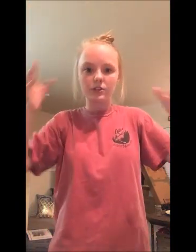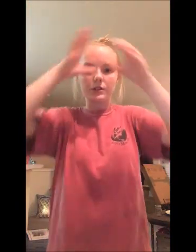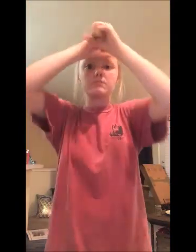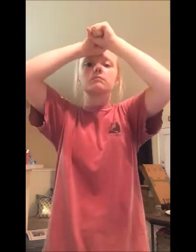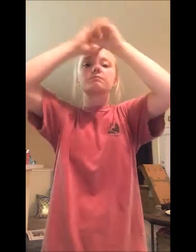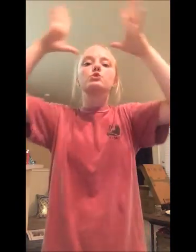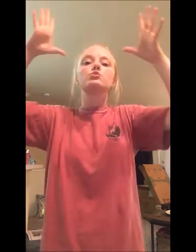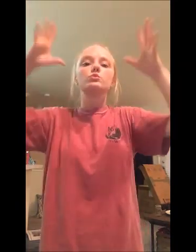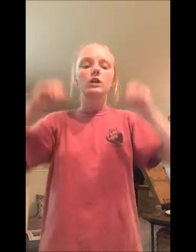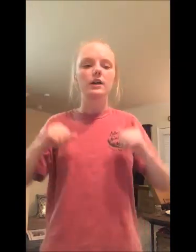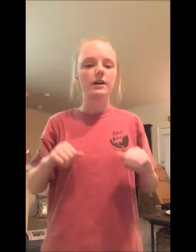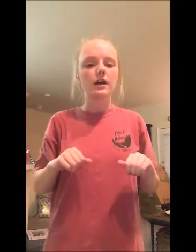dream.